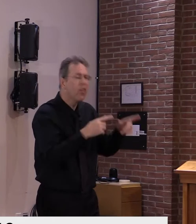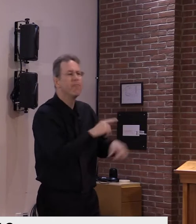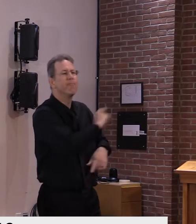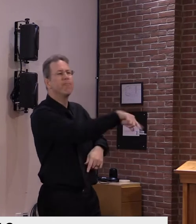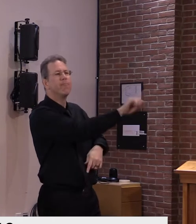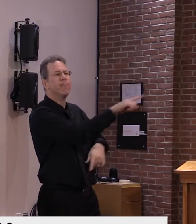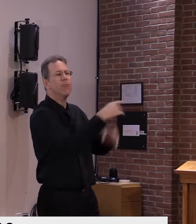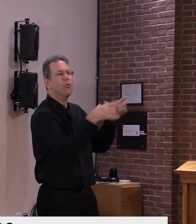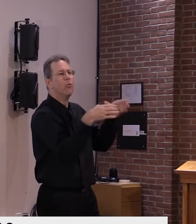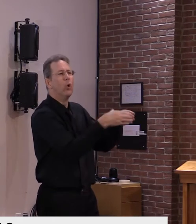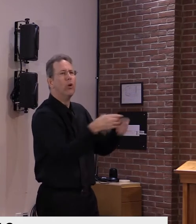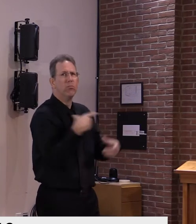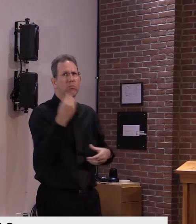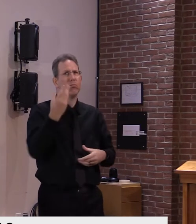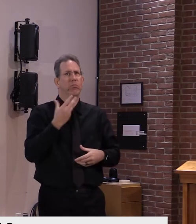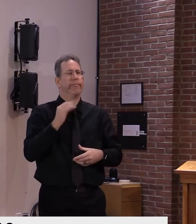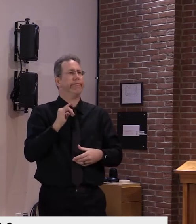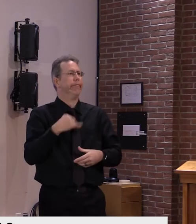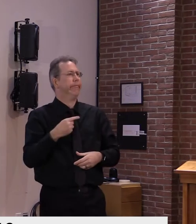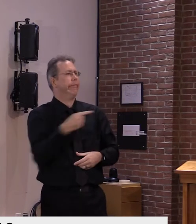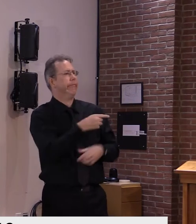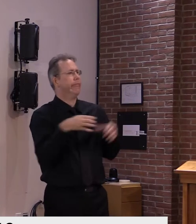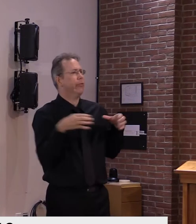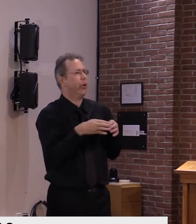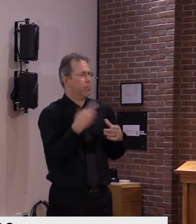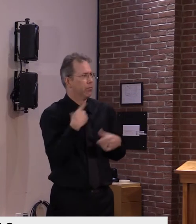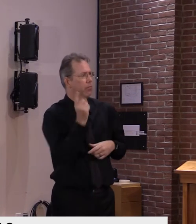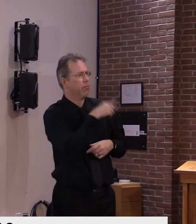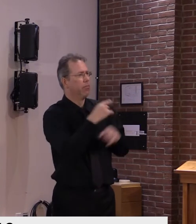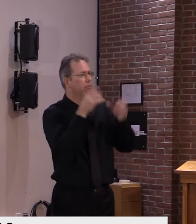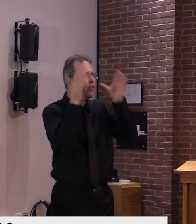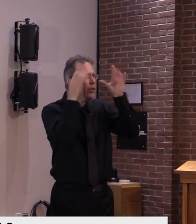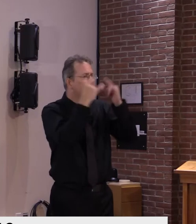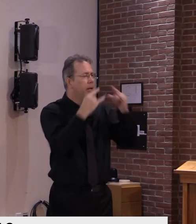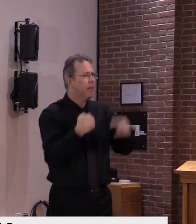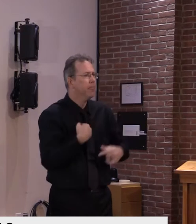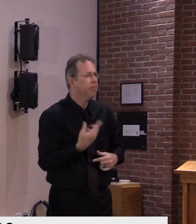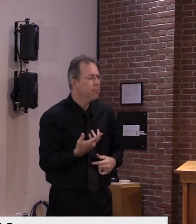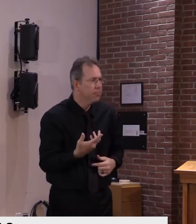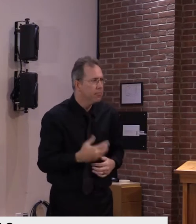without quarantining, much to the dismay of some of their colleagues.